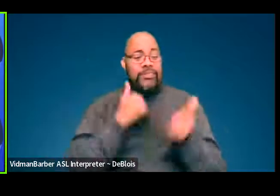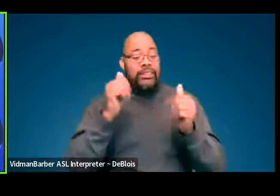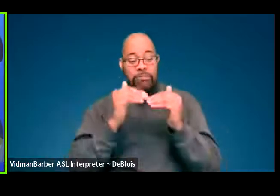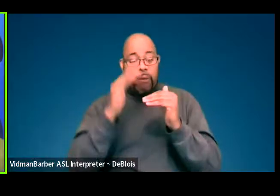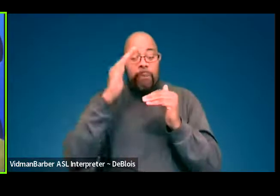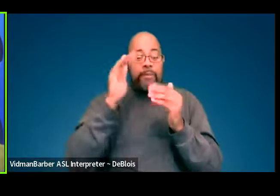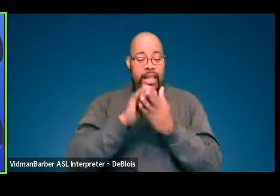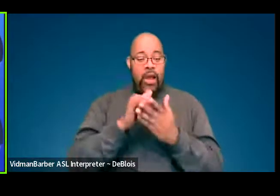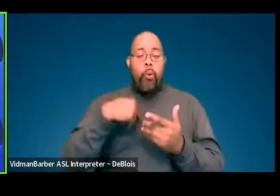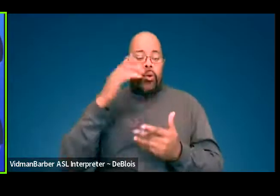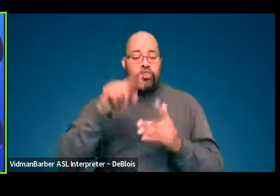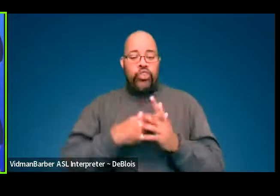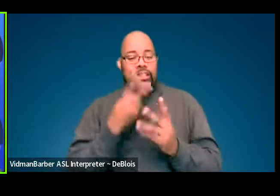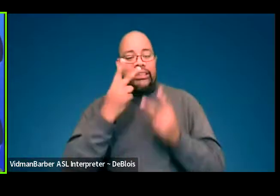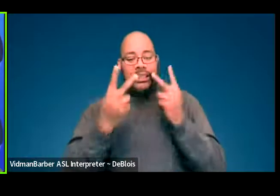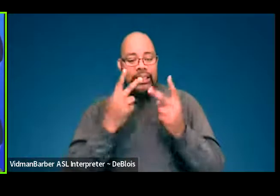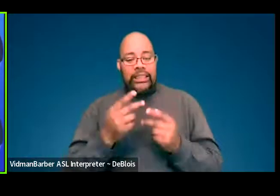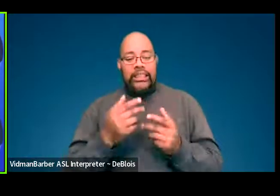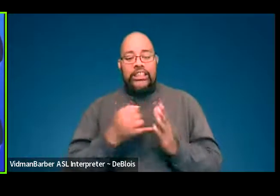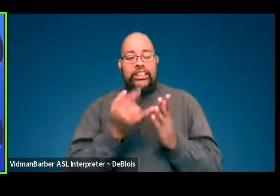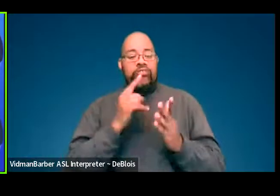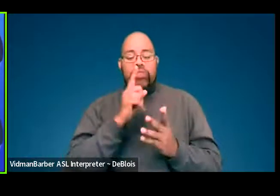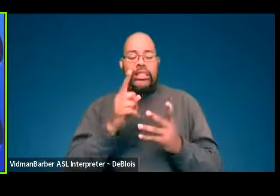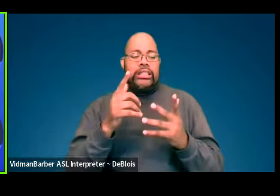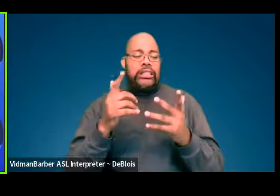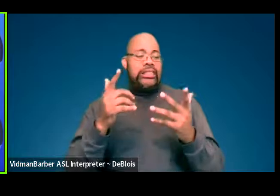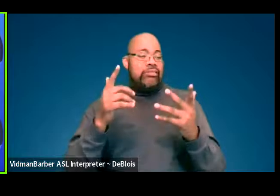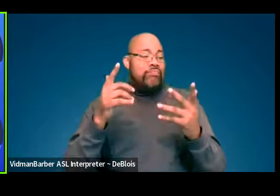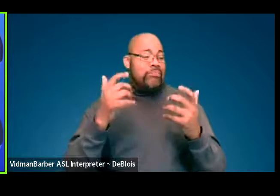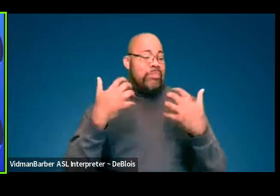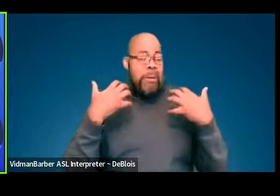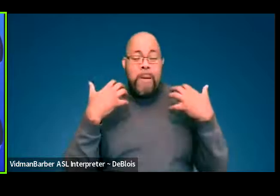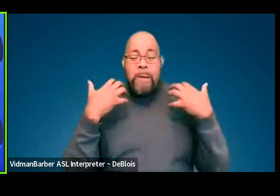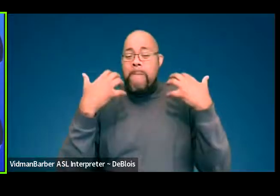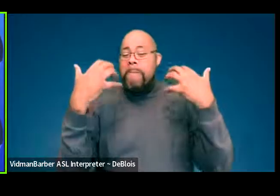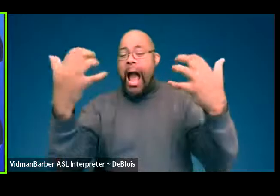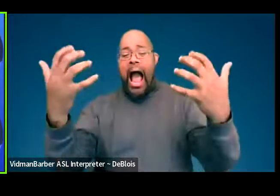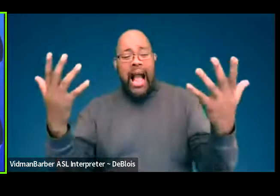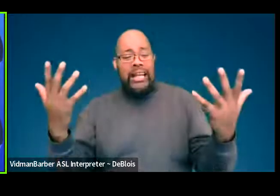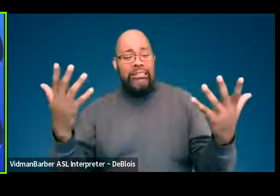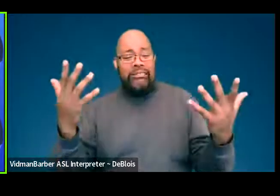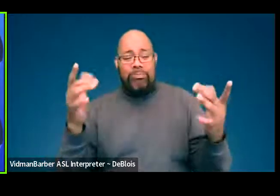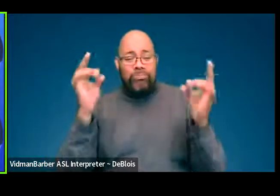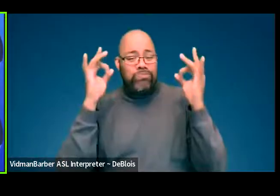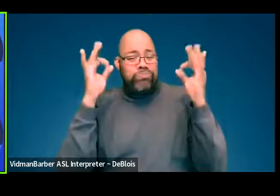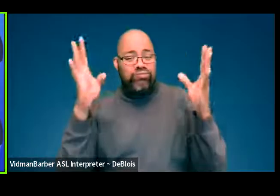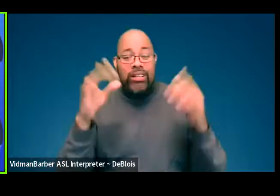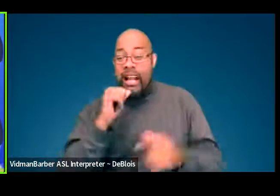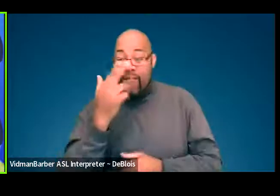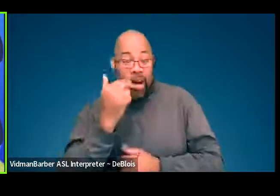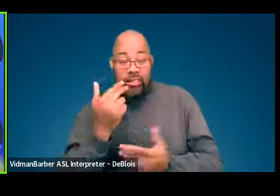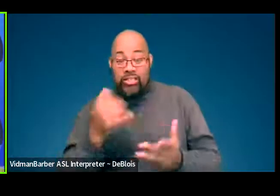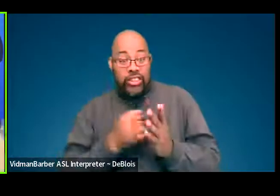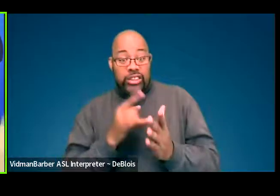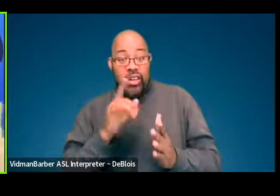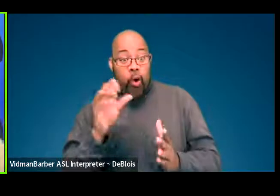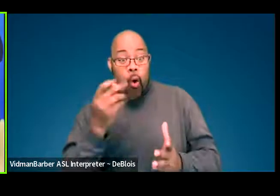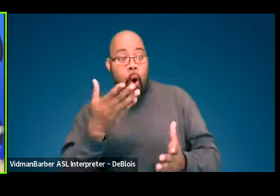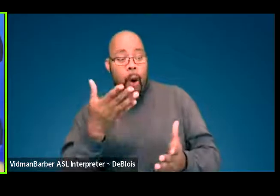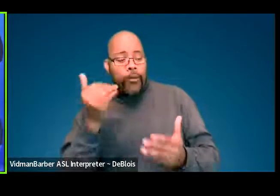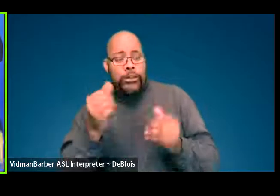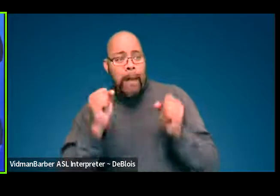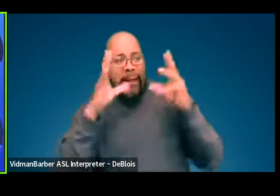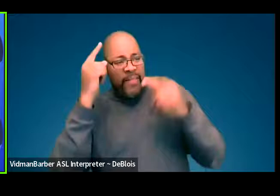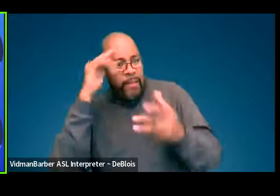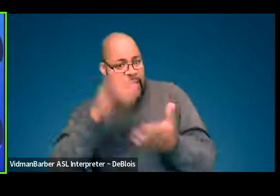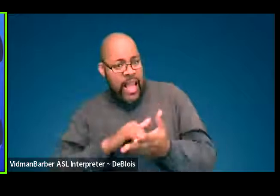higher than this, we're going to start seeing just mass detriment. And it's not even funny, but it's like almost amazing to